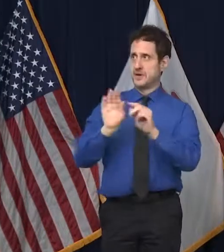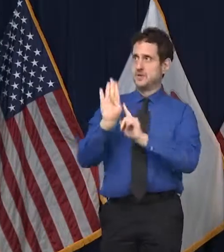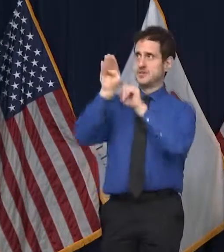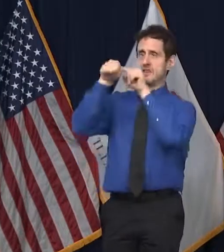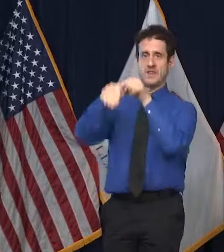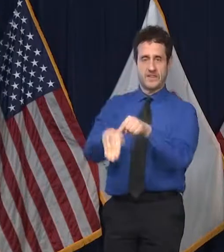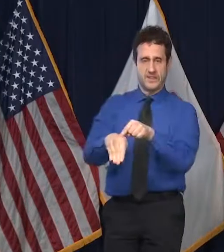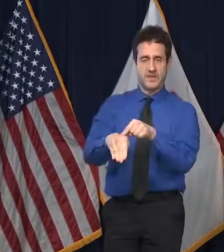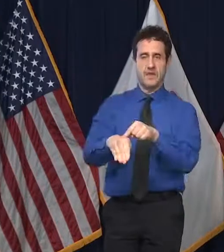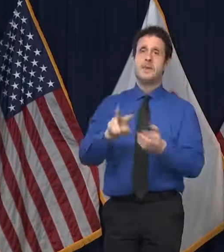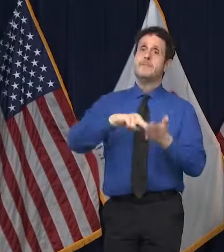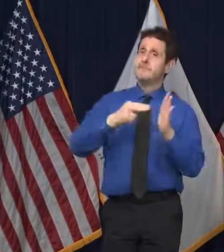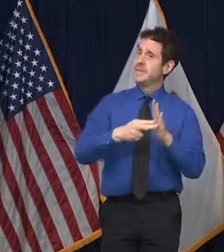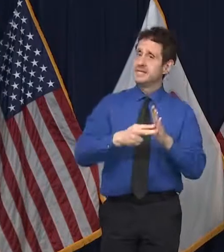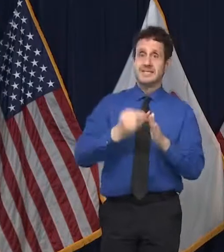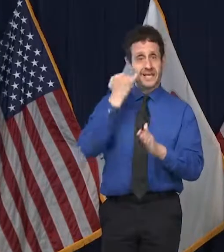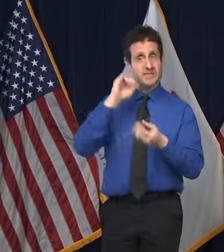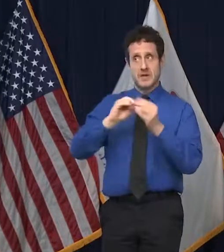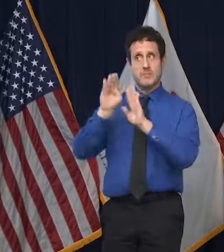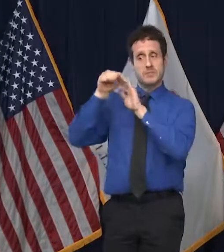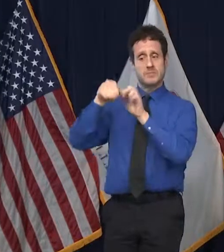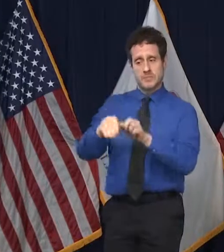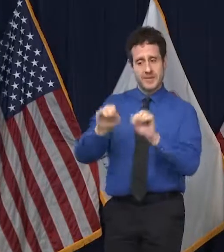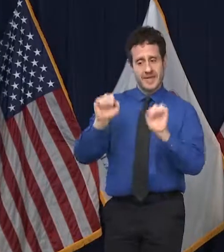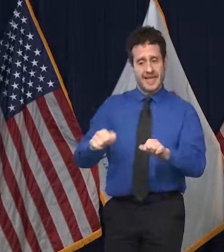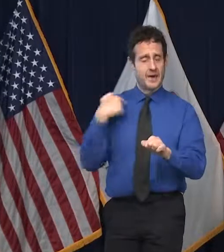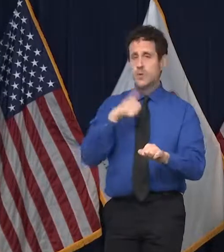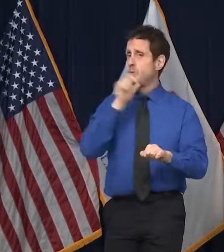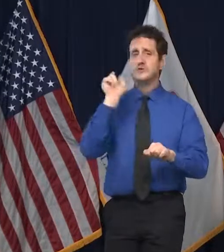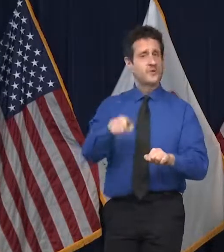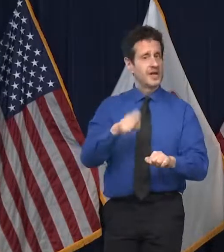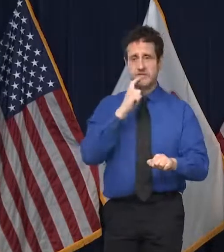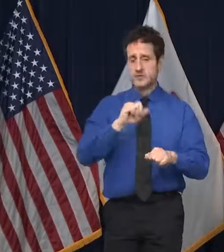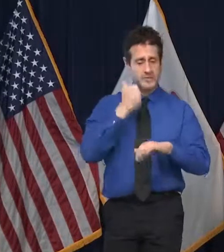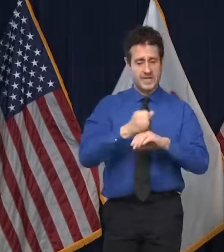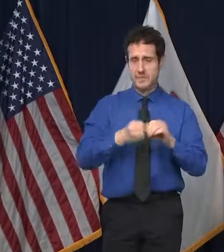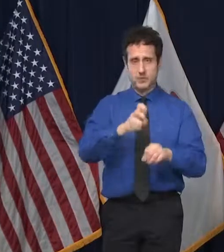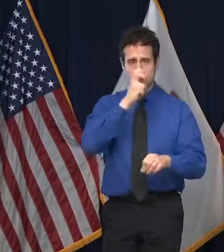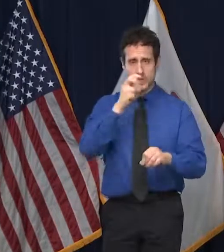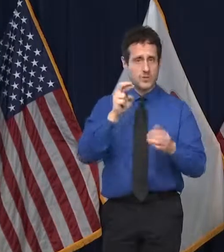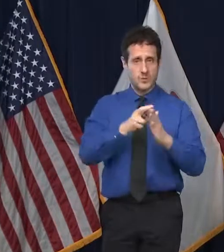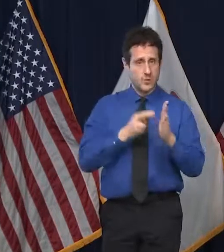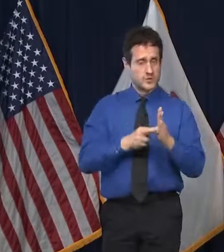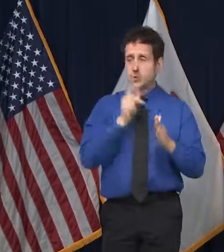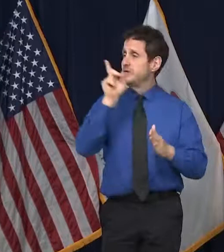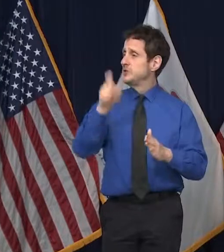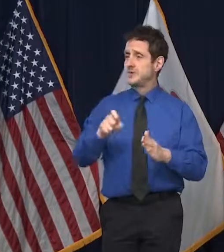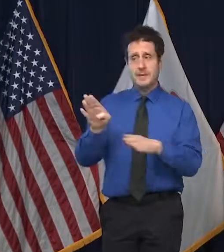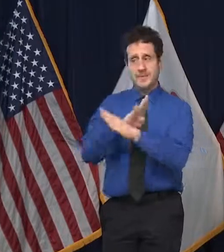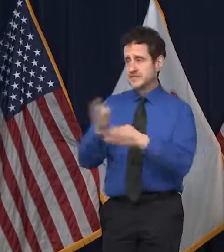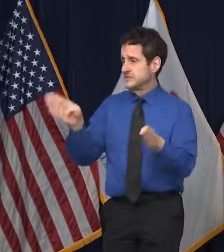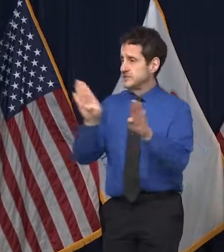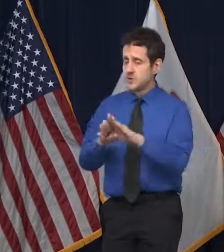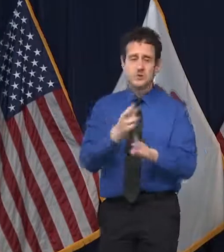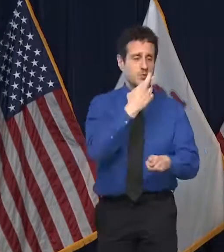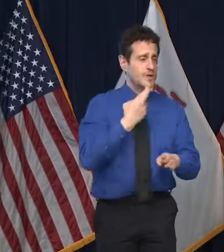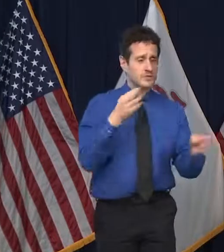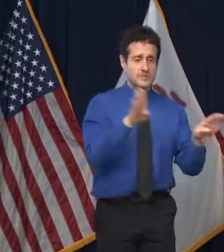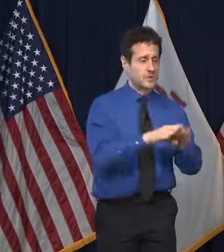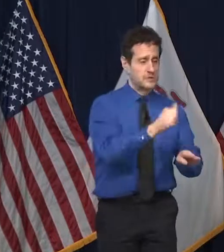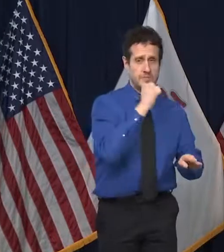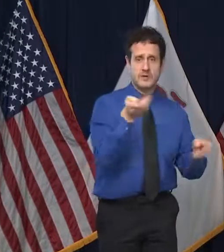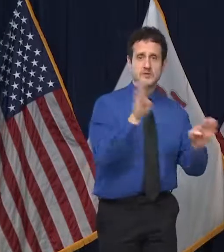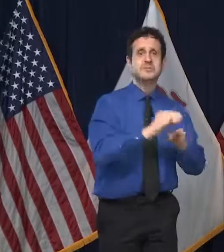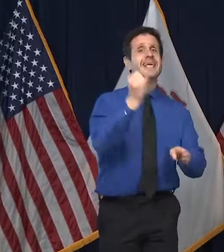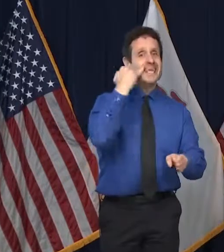restrictions across more industries and across the entire state. Because frankly, I can tell you that these